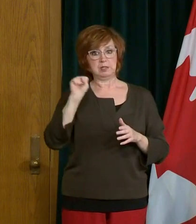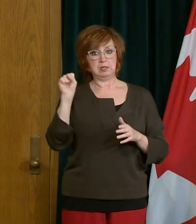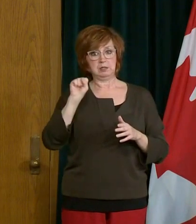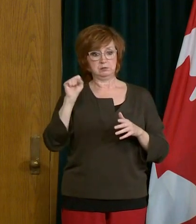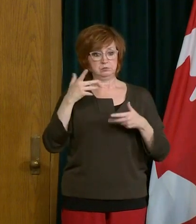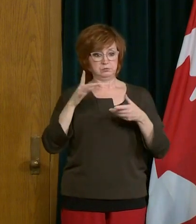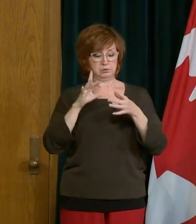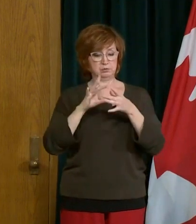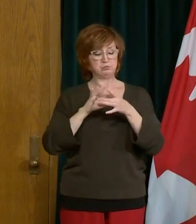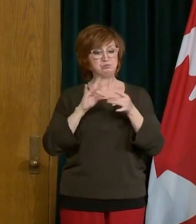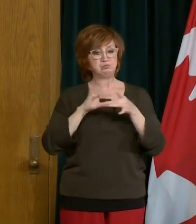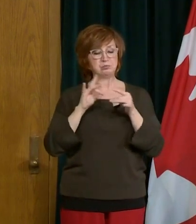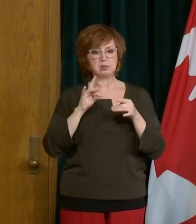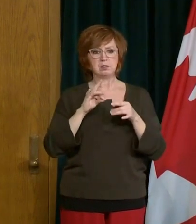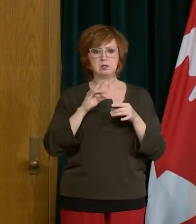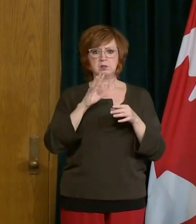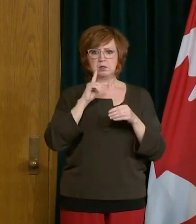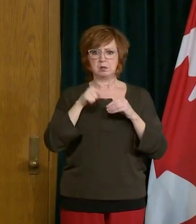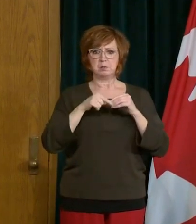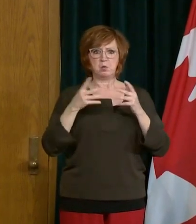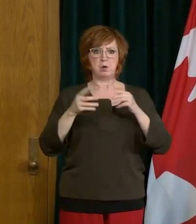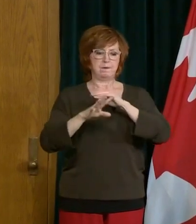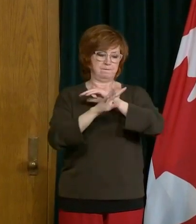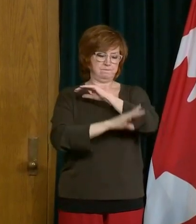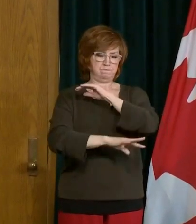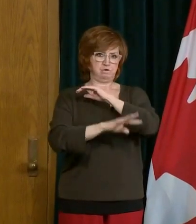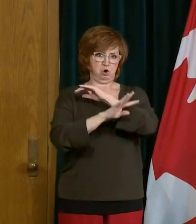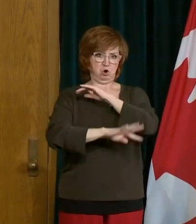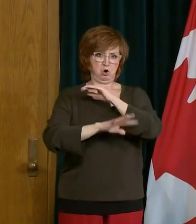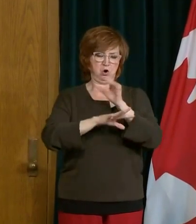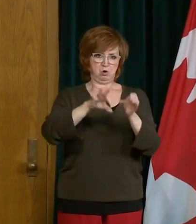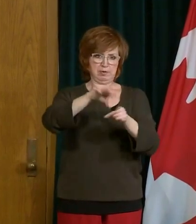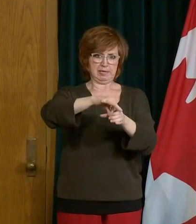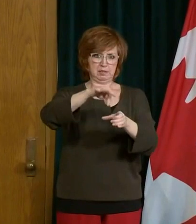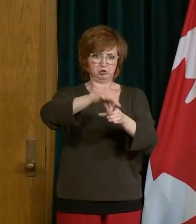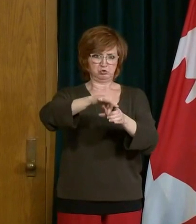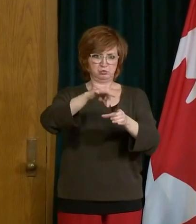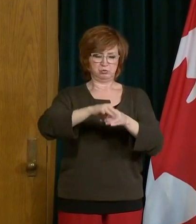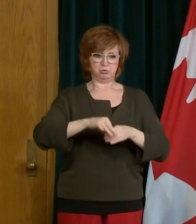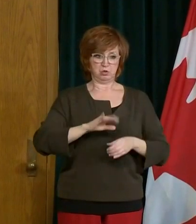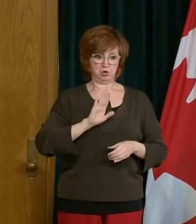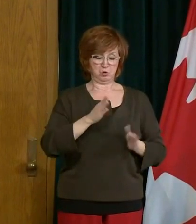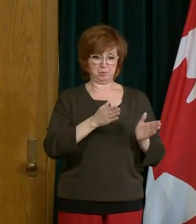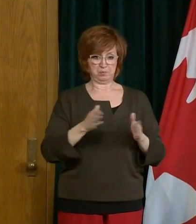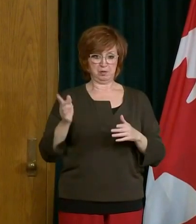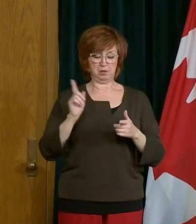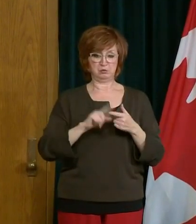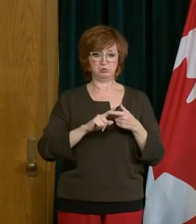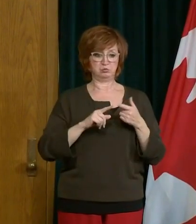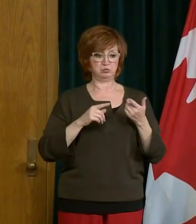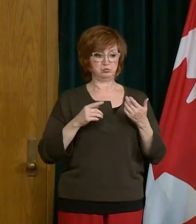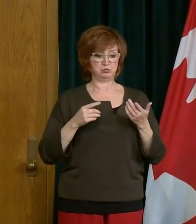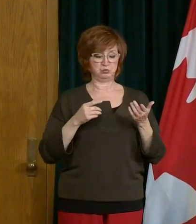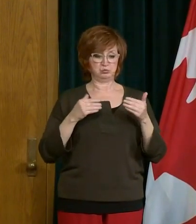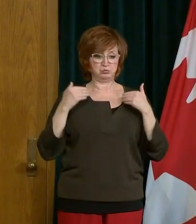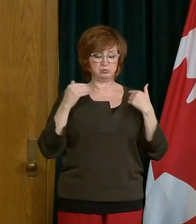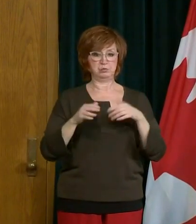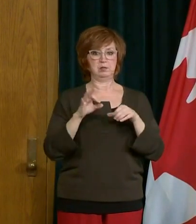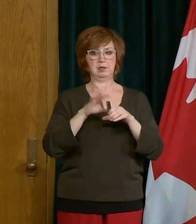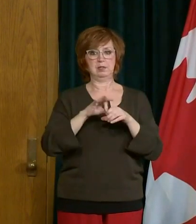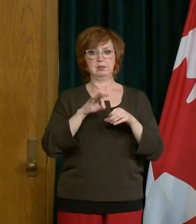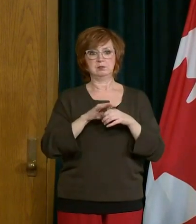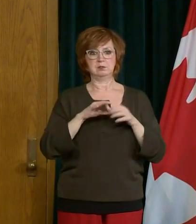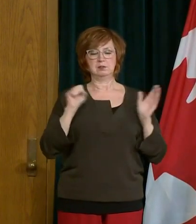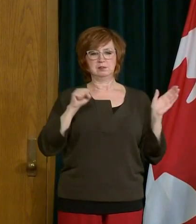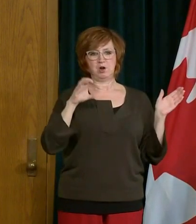hold a fall election. Since the decisions are really yours at the end of the day, are you planning on having Saskatchewan people go to the polls in October?